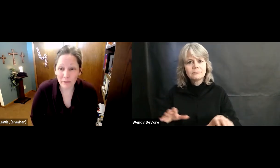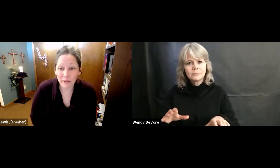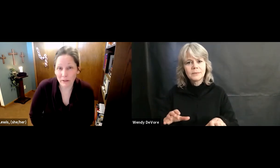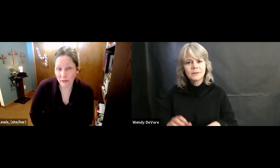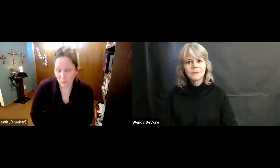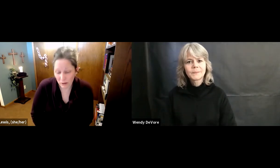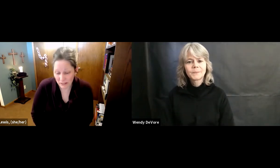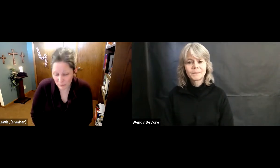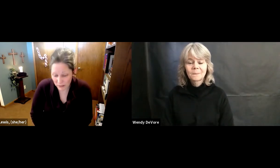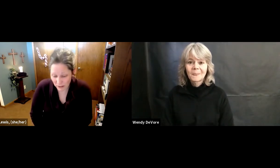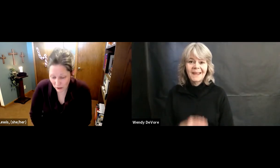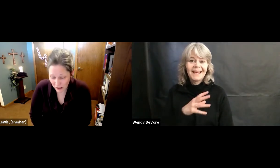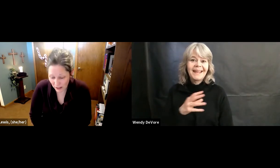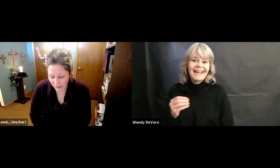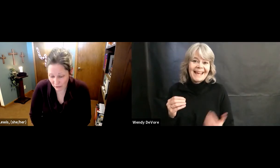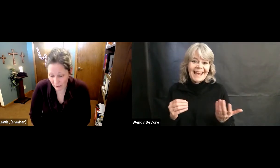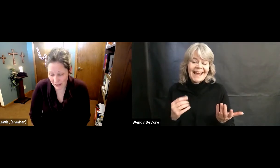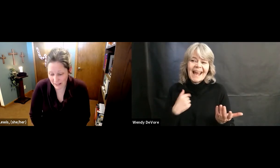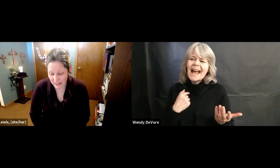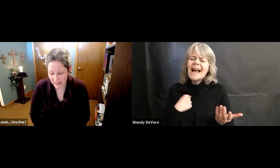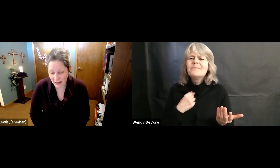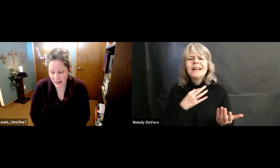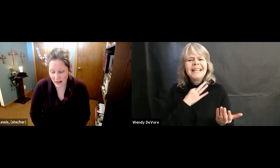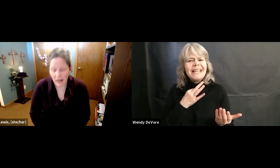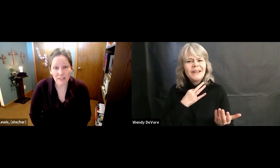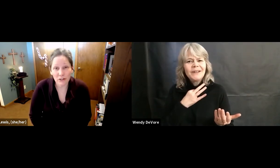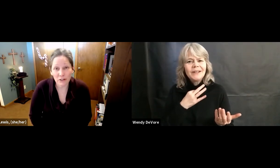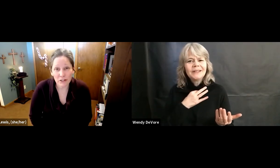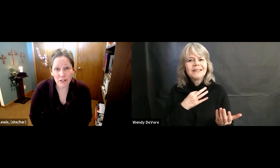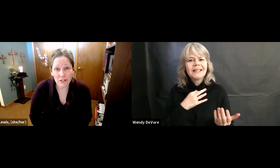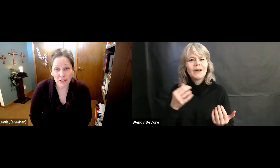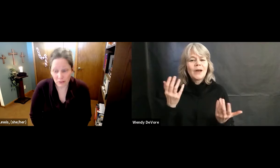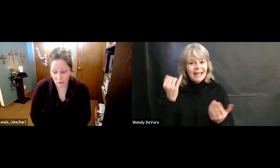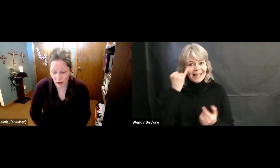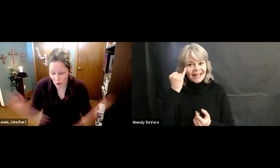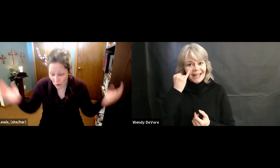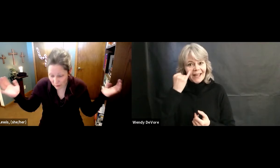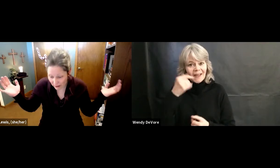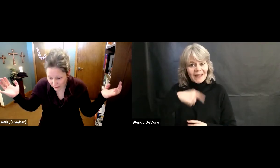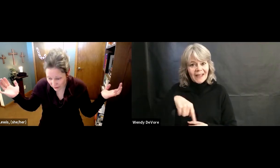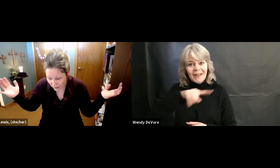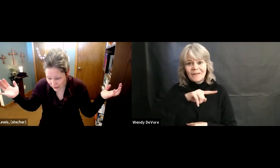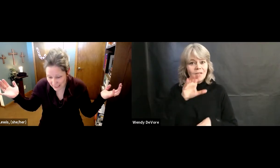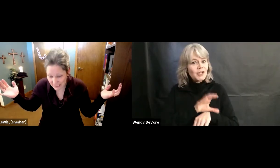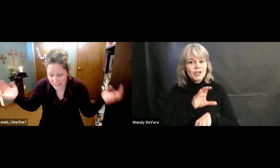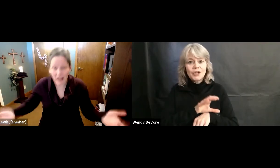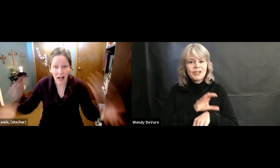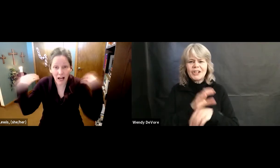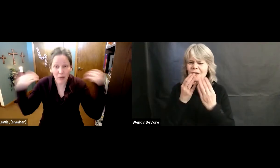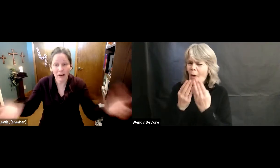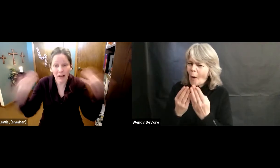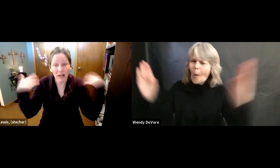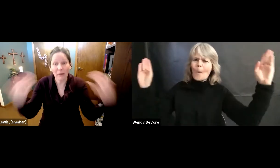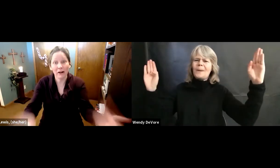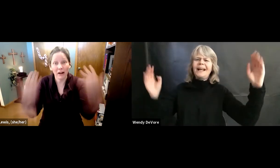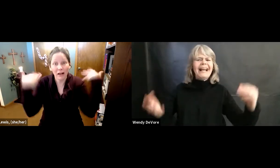And I really wonder, would it look like for us as a church to just throw open our doors and to say,